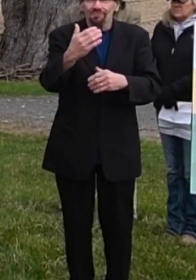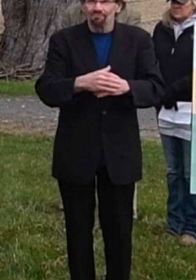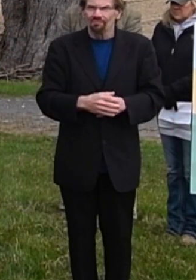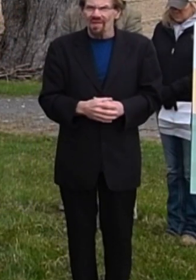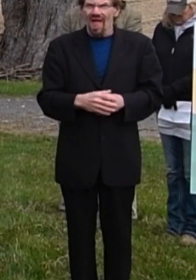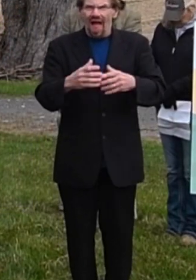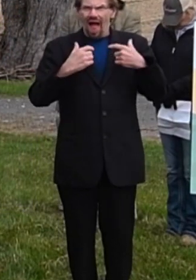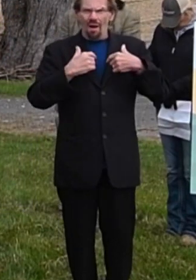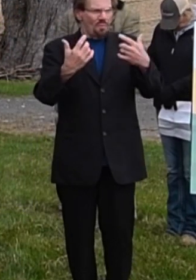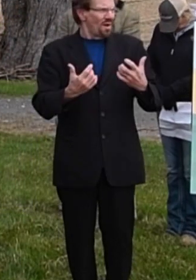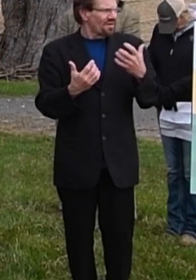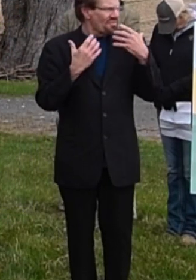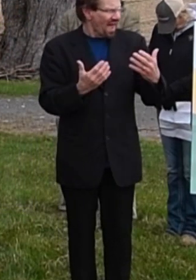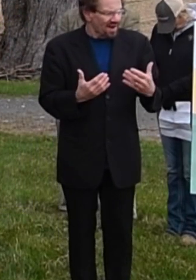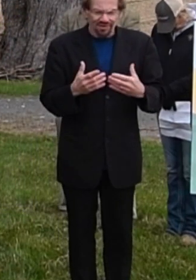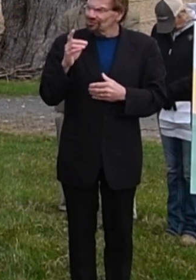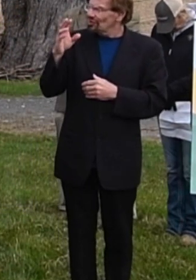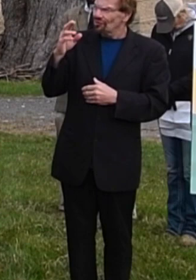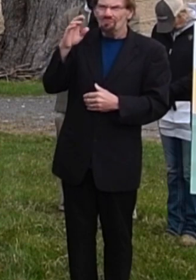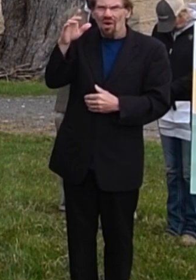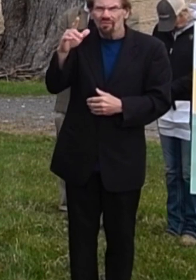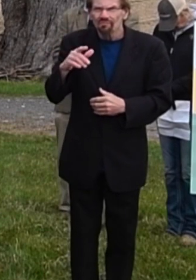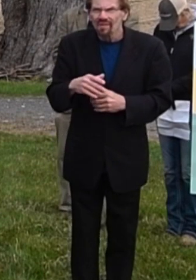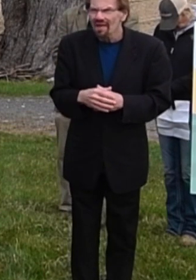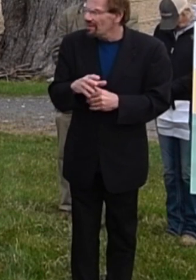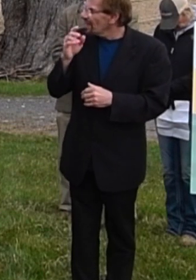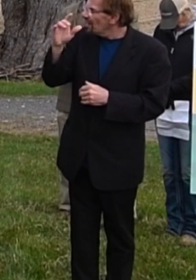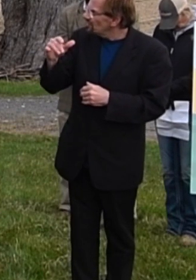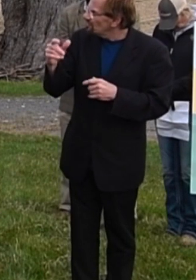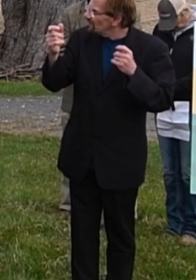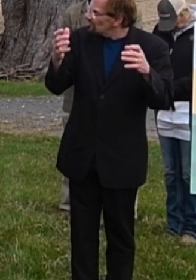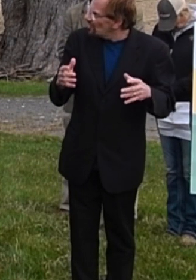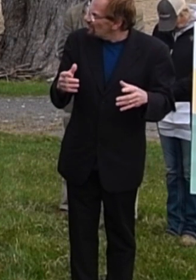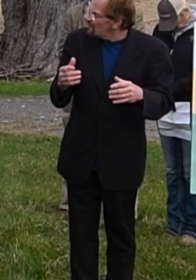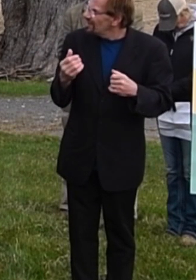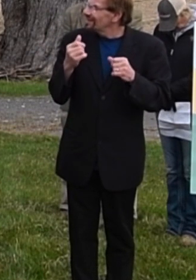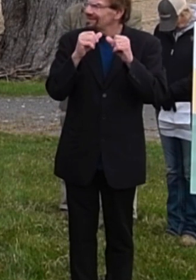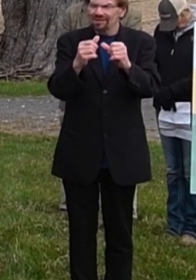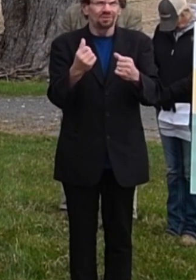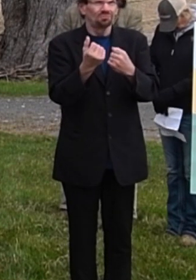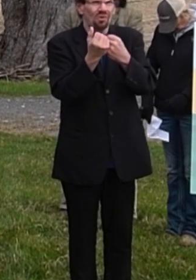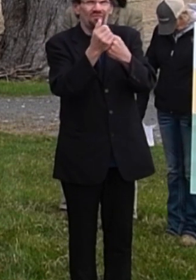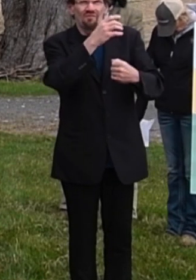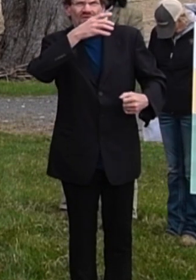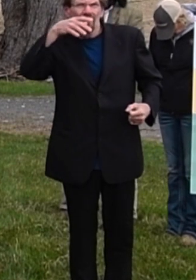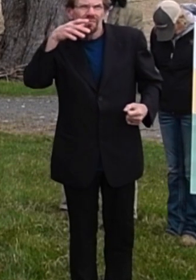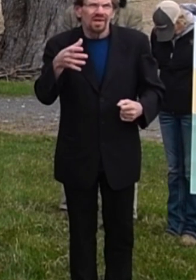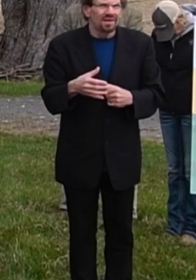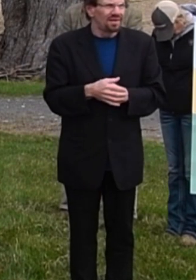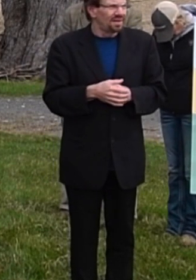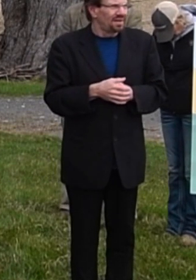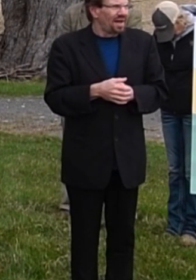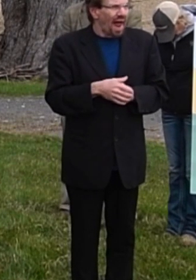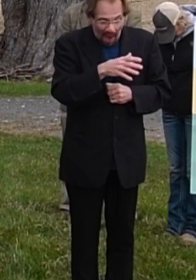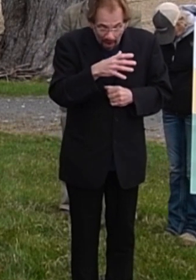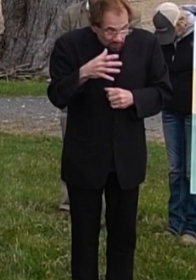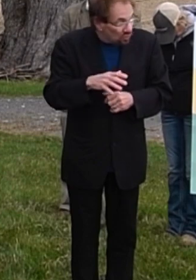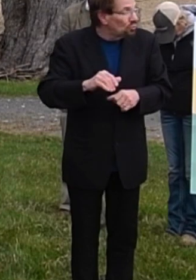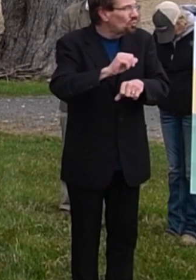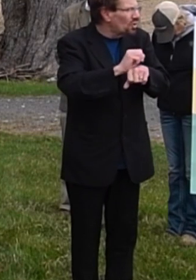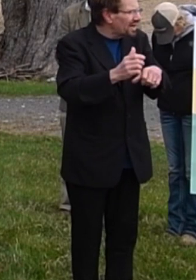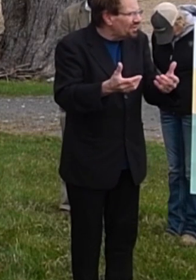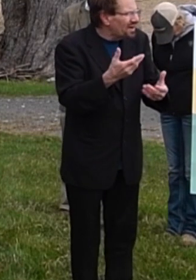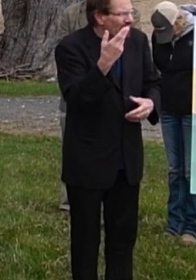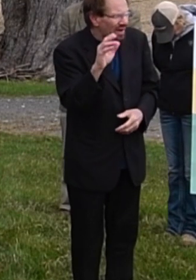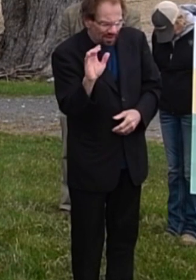I would like to thank Dr. Ball and the county administration for their continued support for farming and agriculture in Howard County.